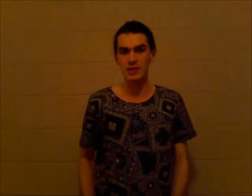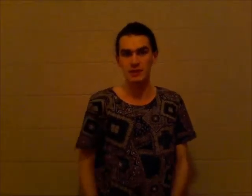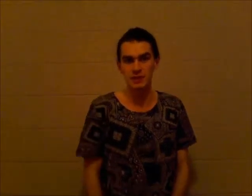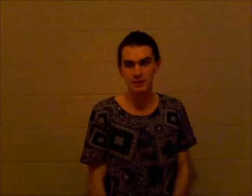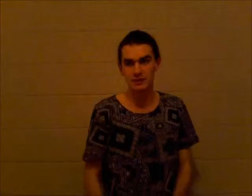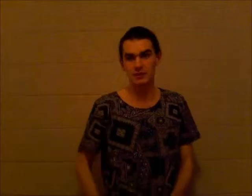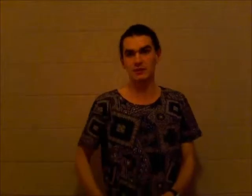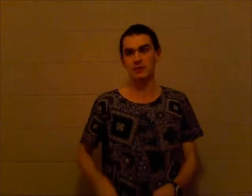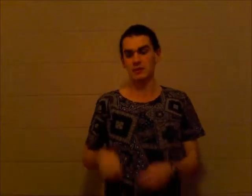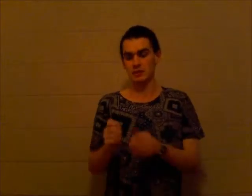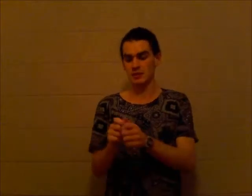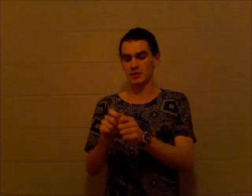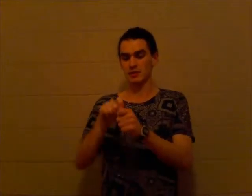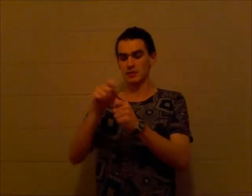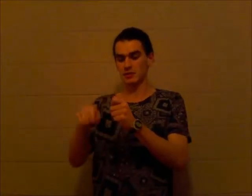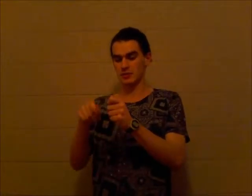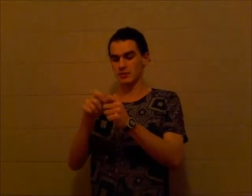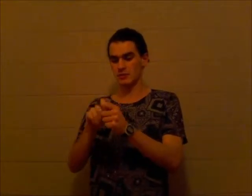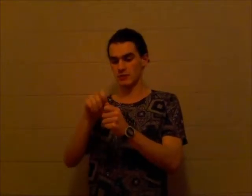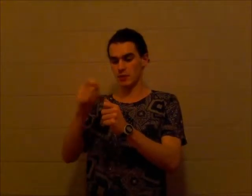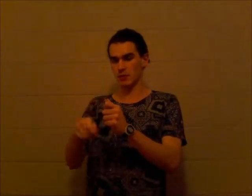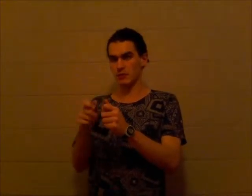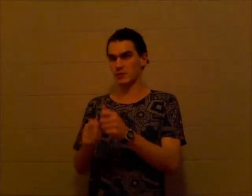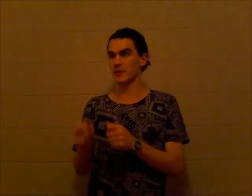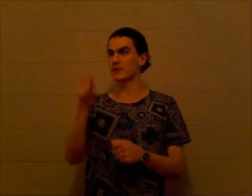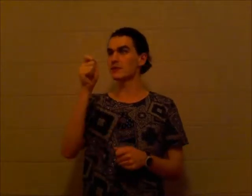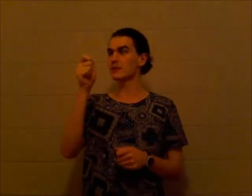handling to fumble through some keys